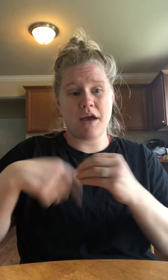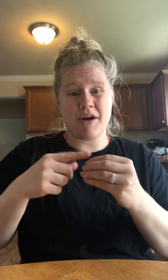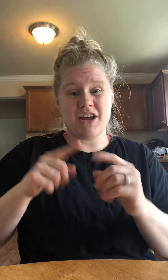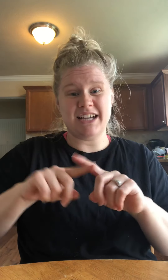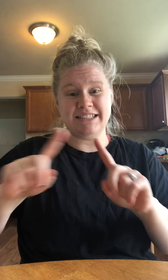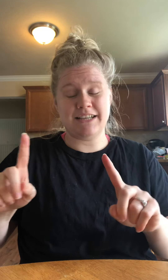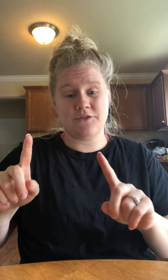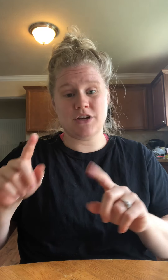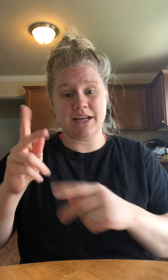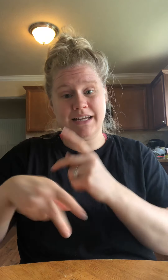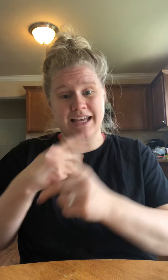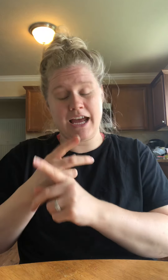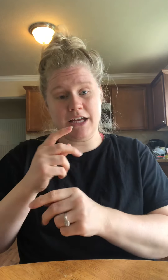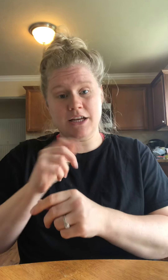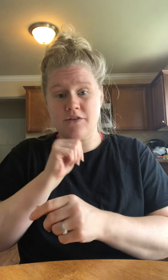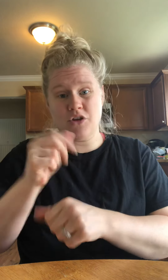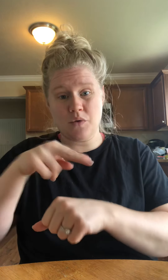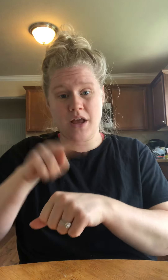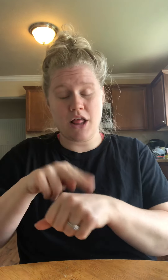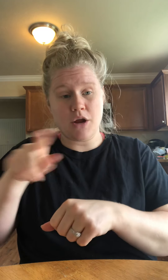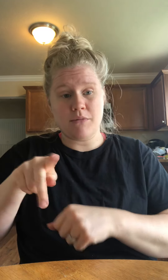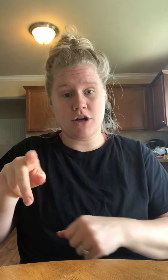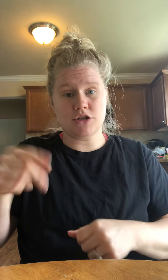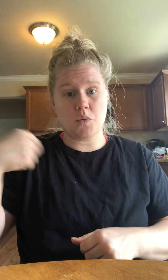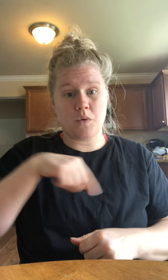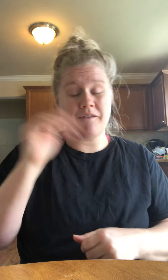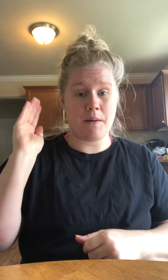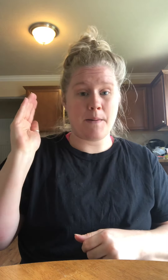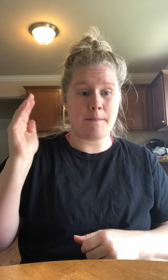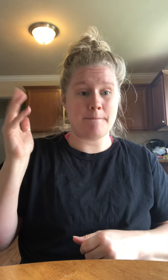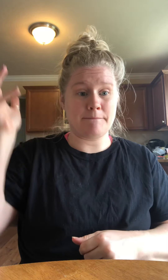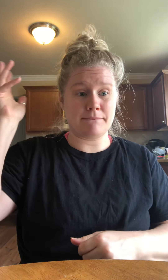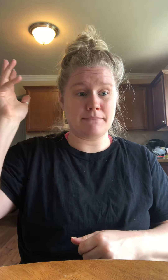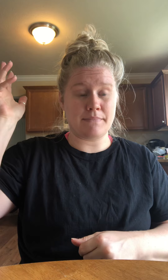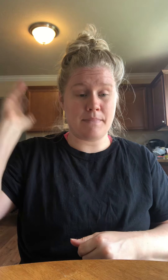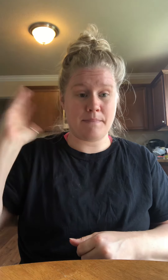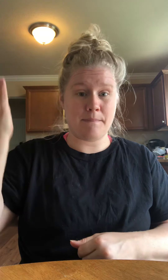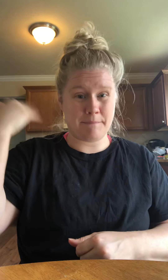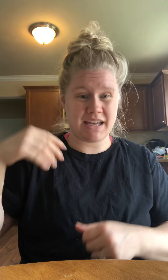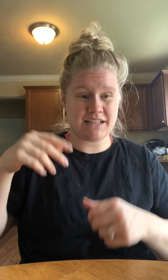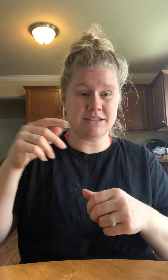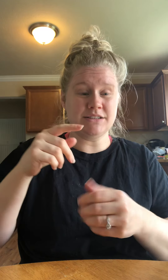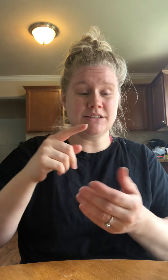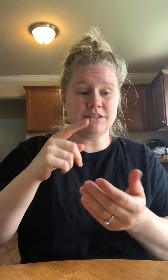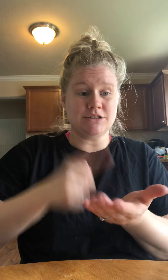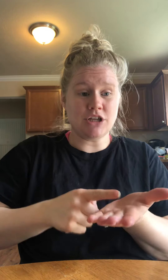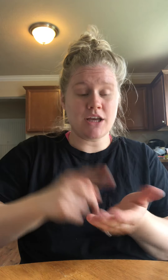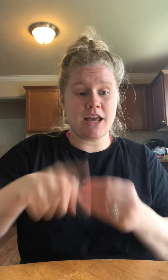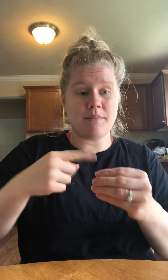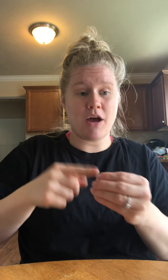plural. So we've been talking about regular plurals, where you take a word and you add an S. So for example, the word dog